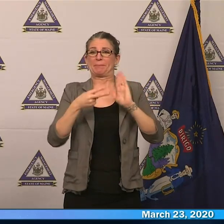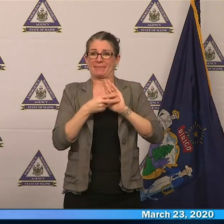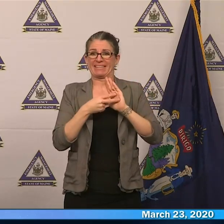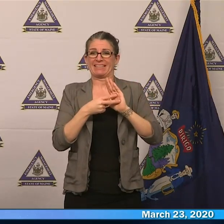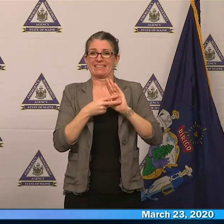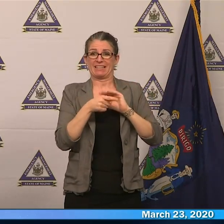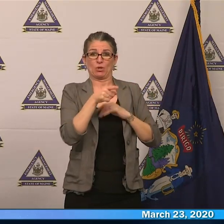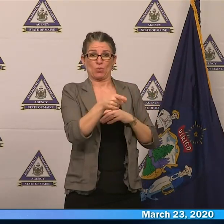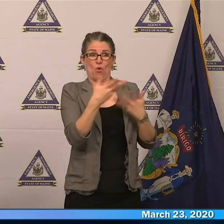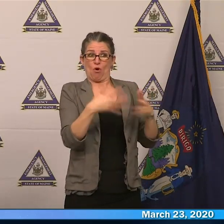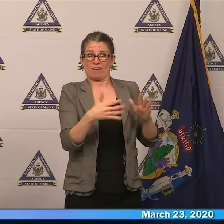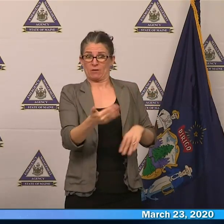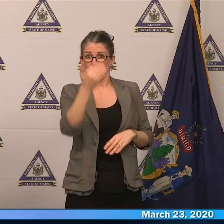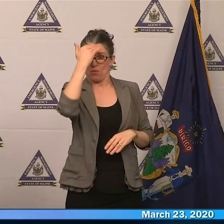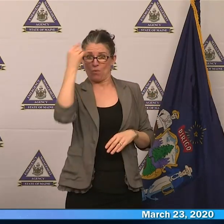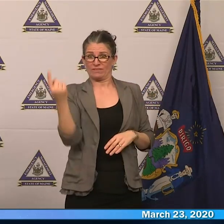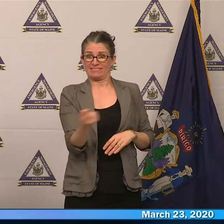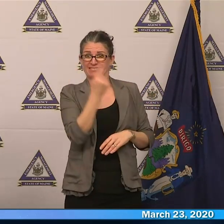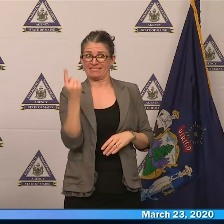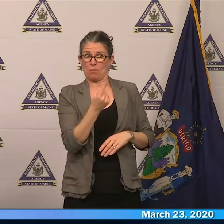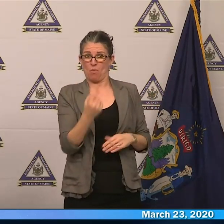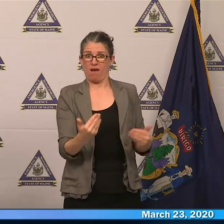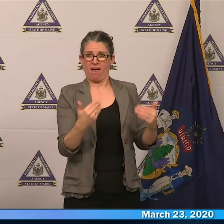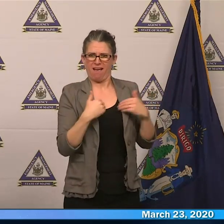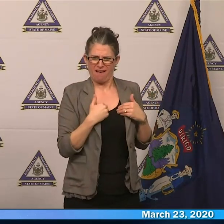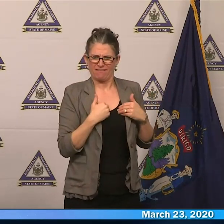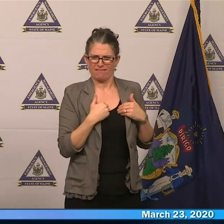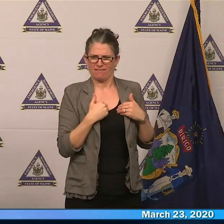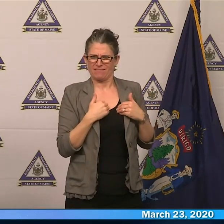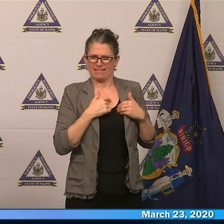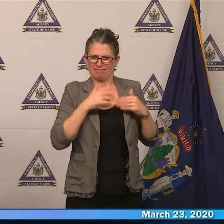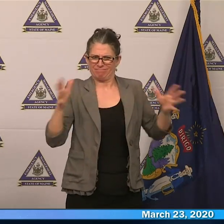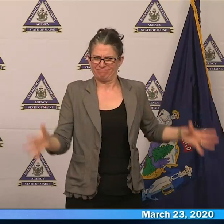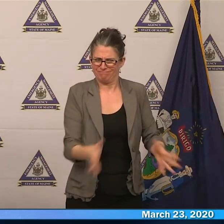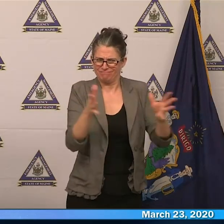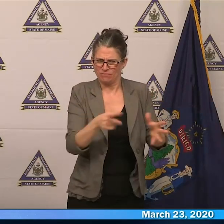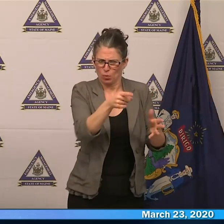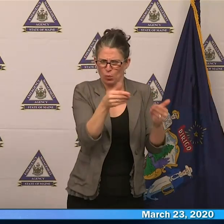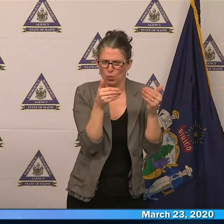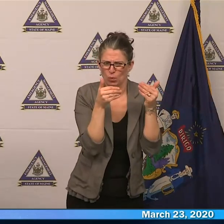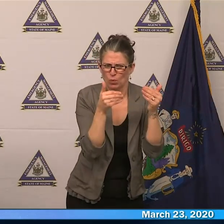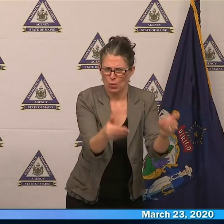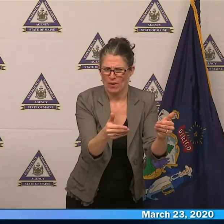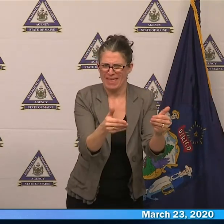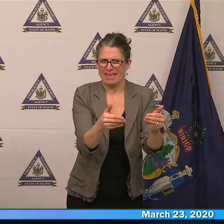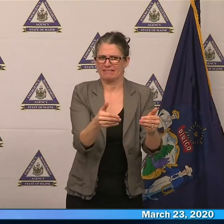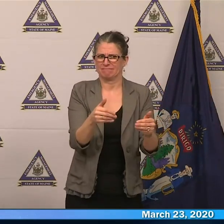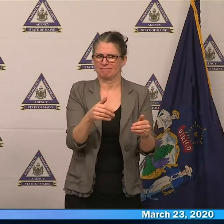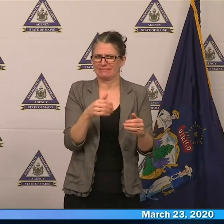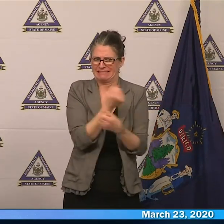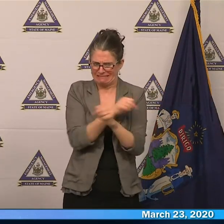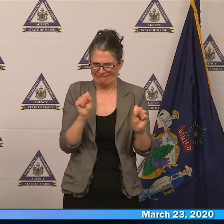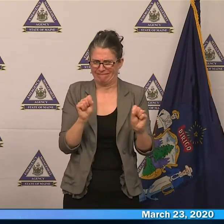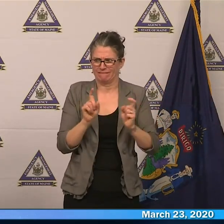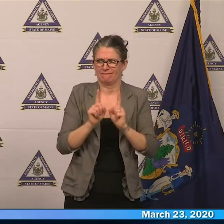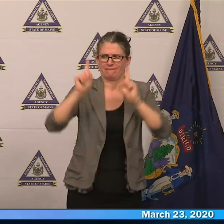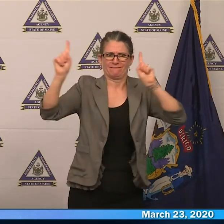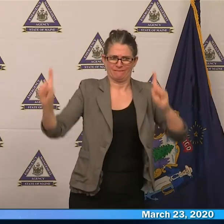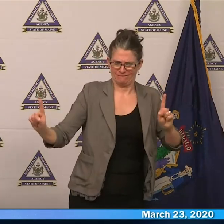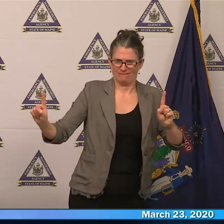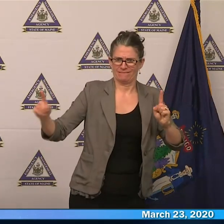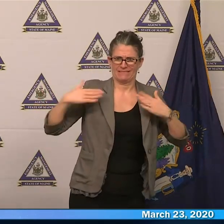different. And my request is to not wait until that data are out there. Right